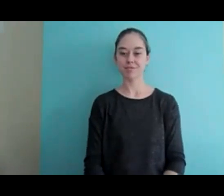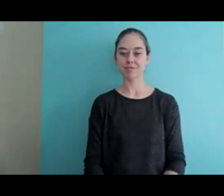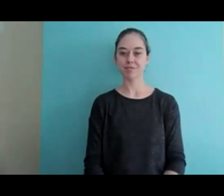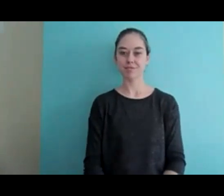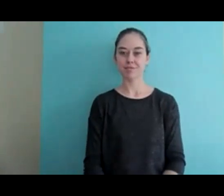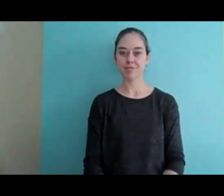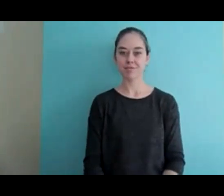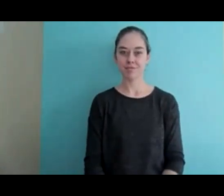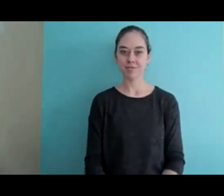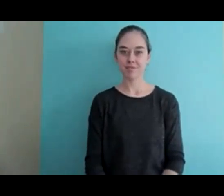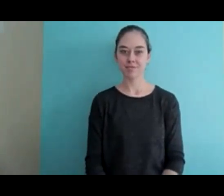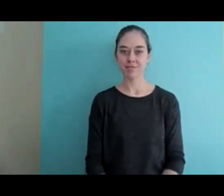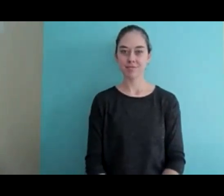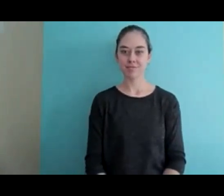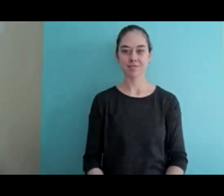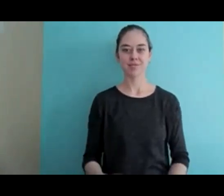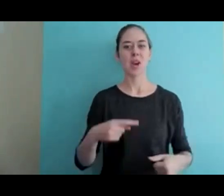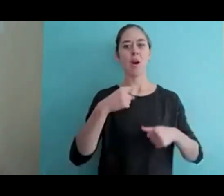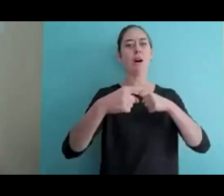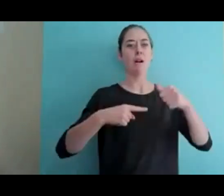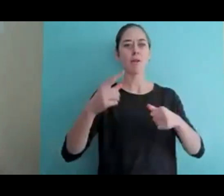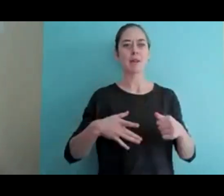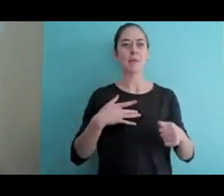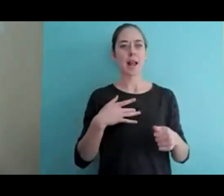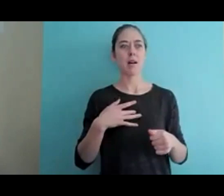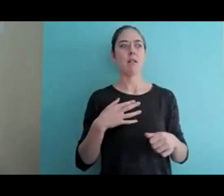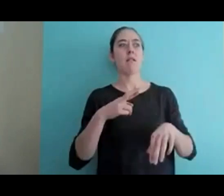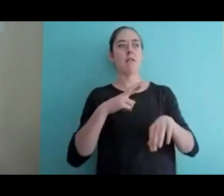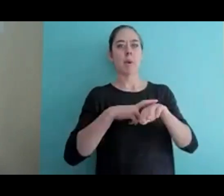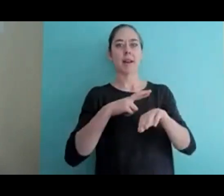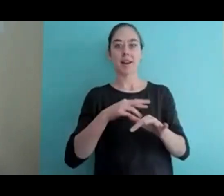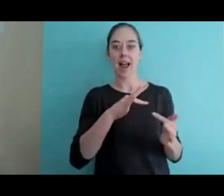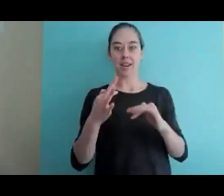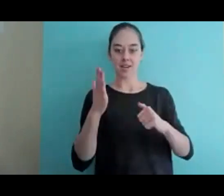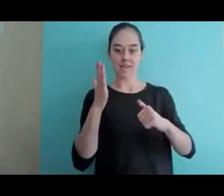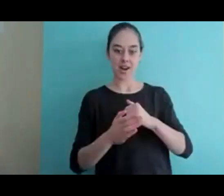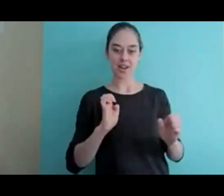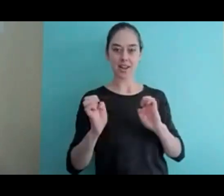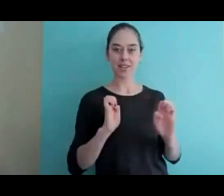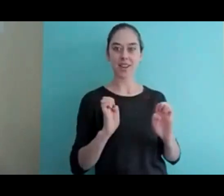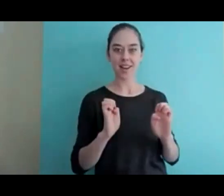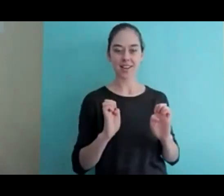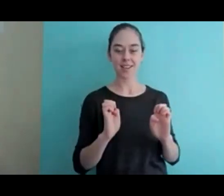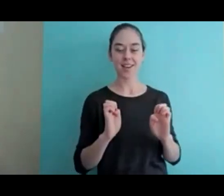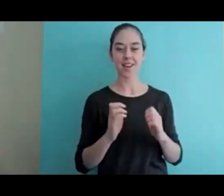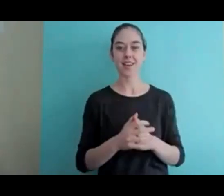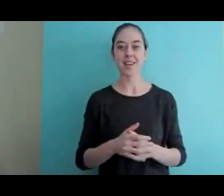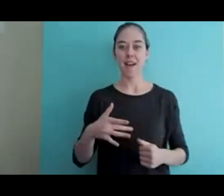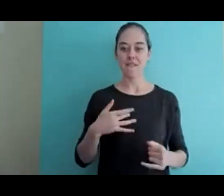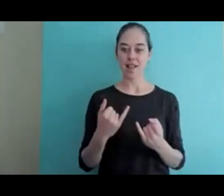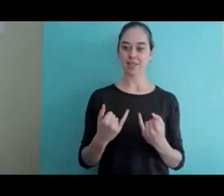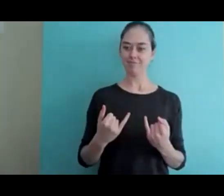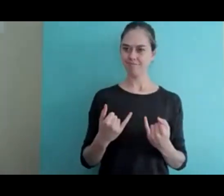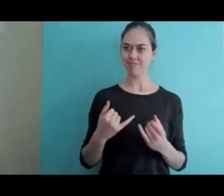You always feel much better after it's done. You always feel like a great sense